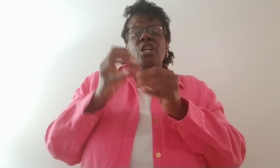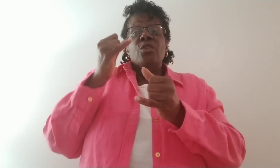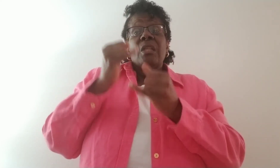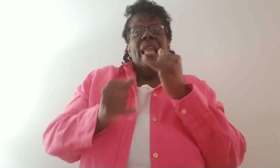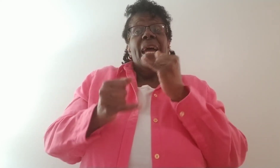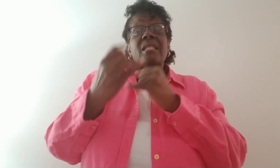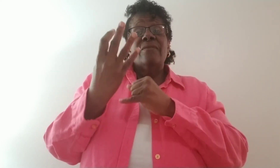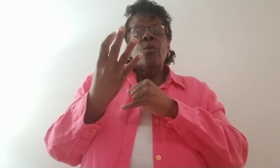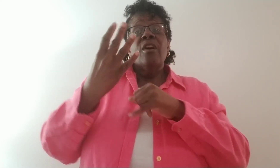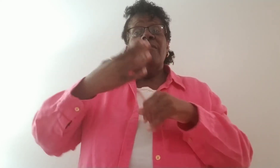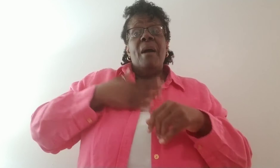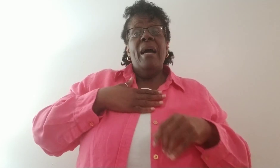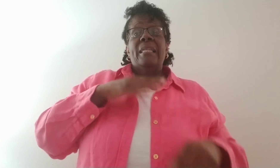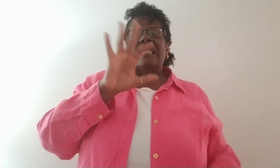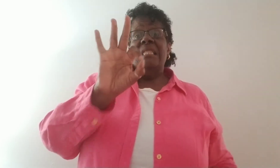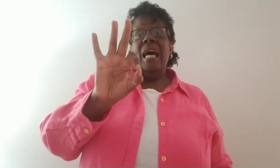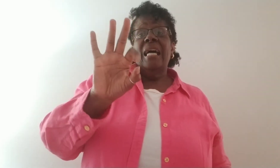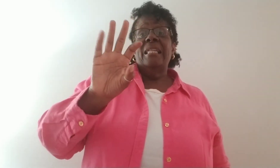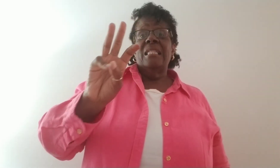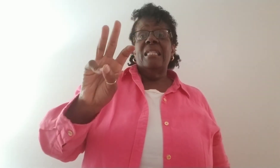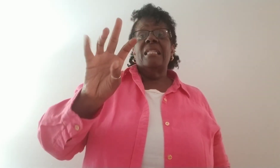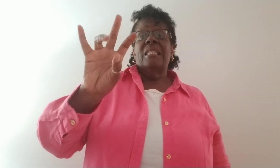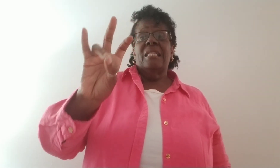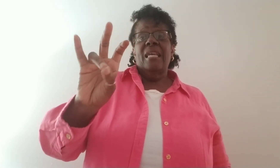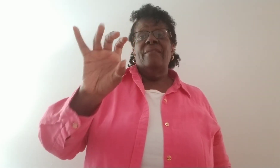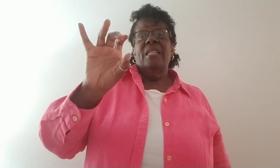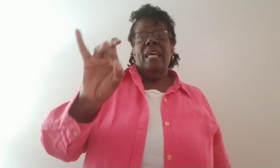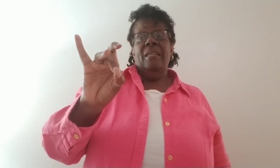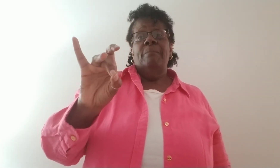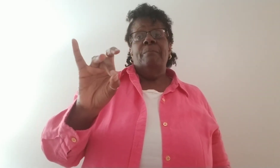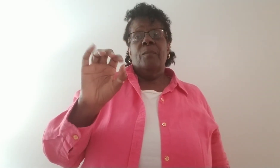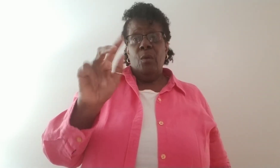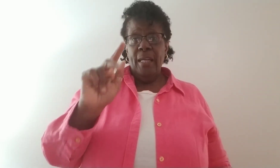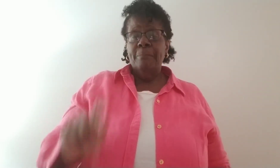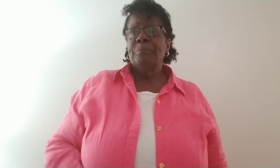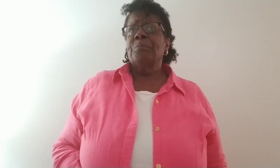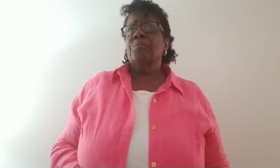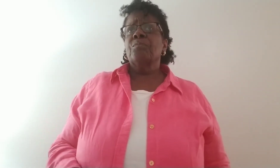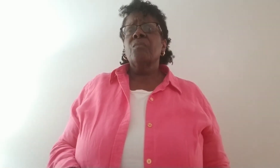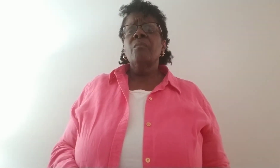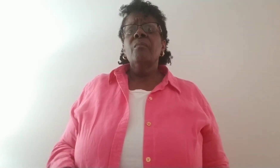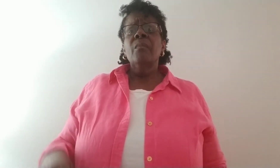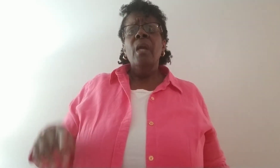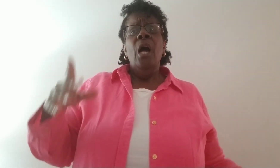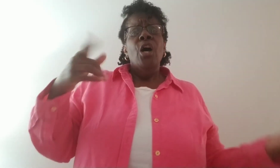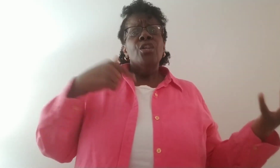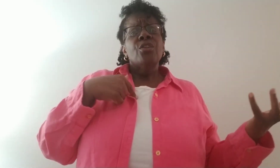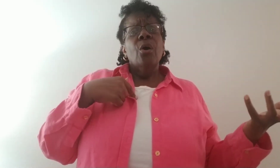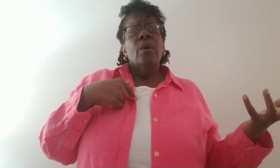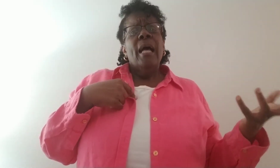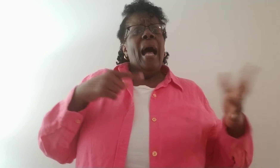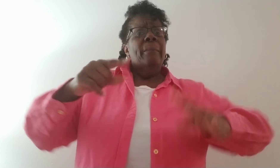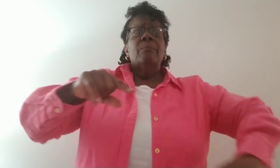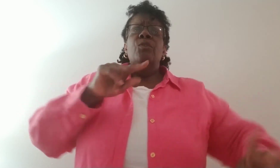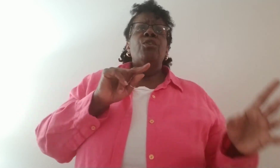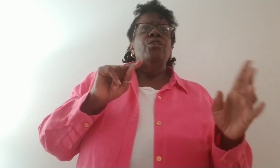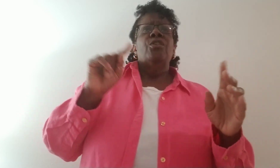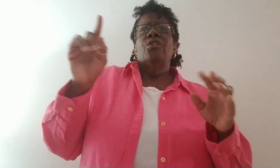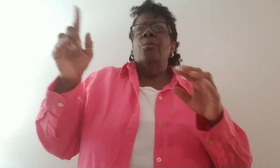the last four of mine is 9678, okay? So, we